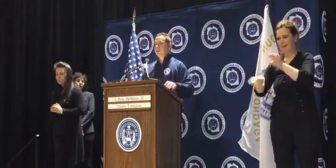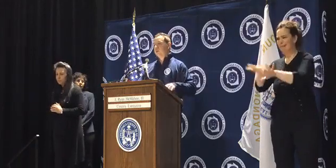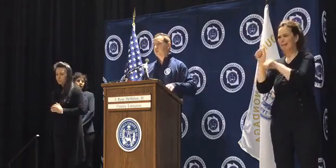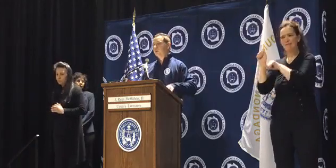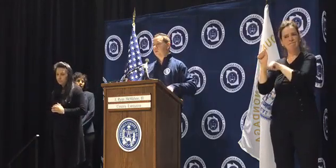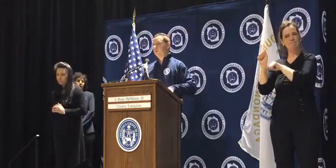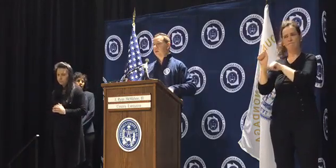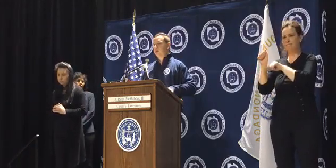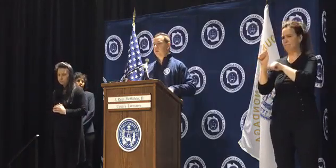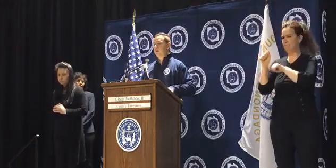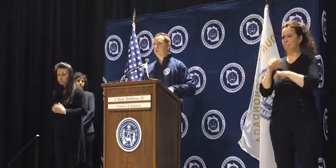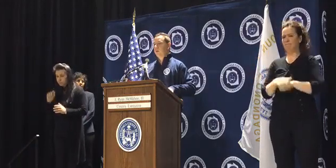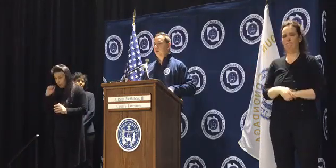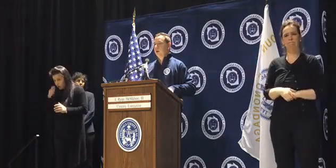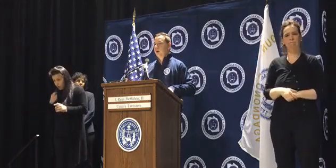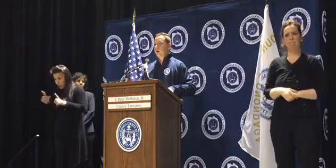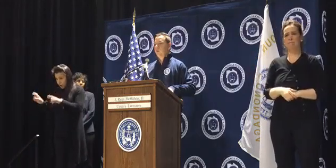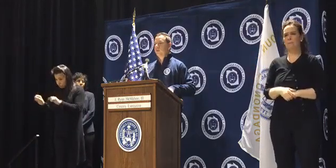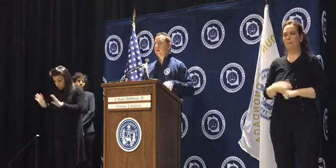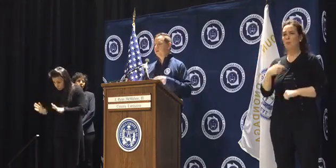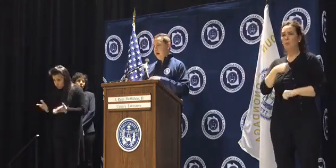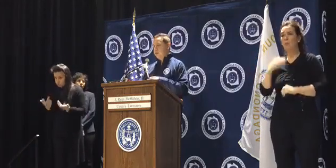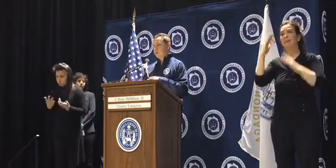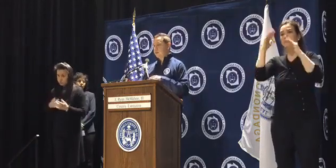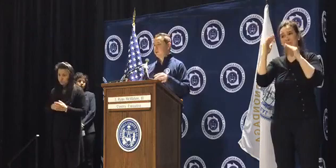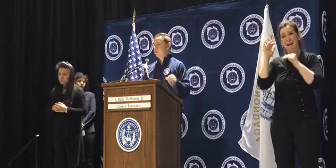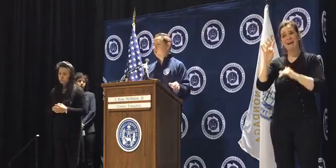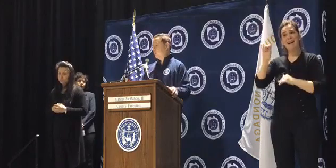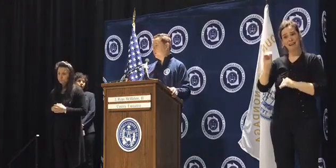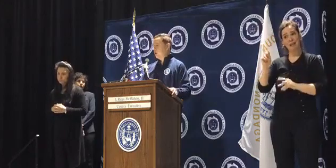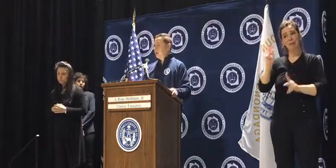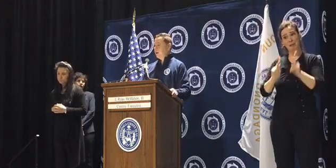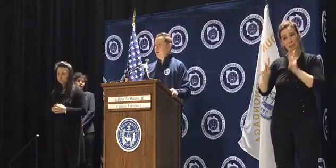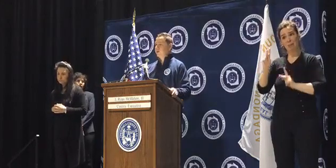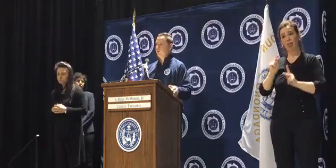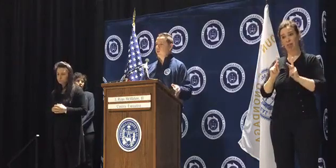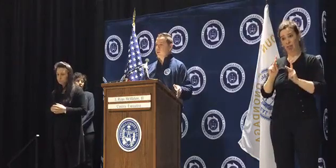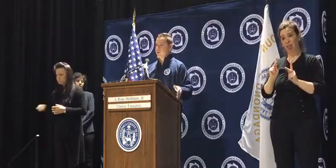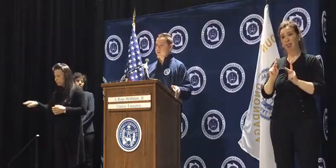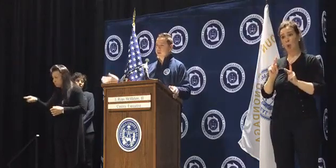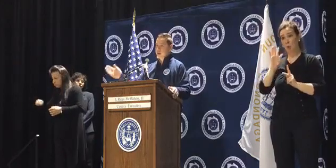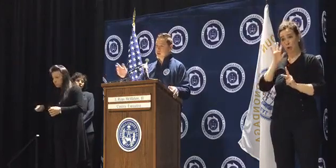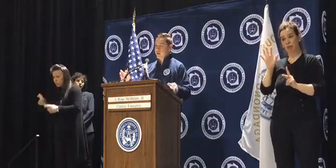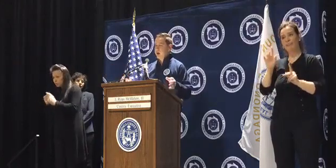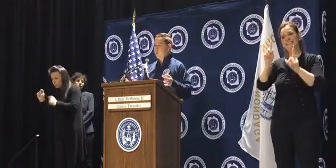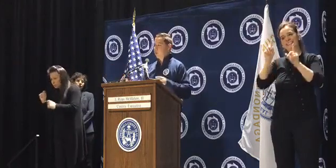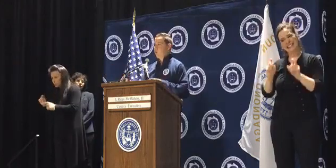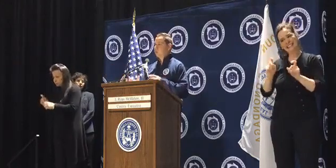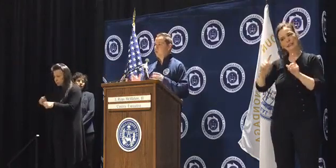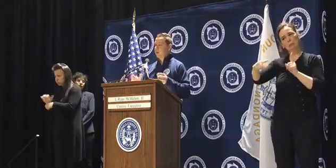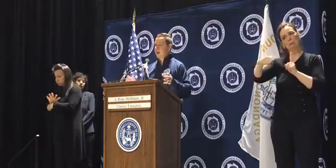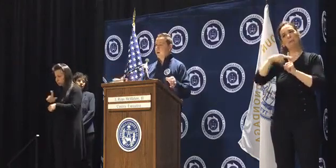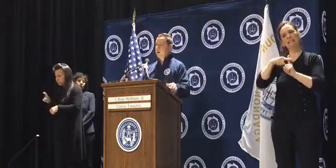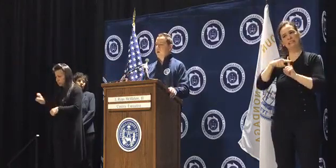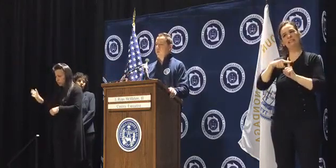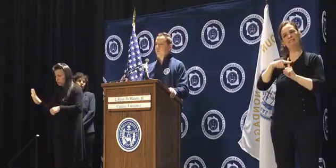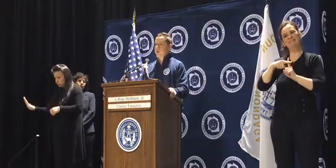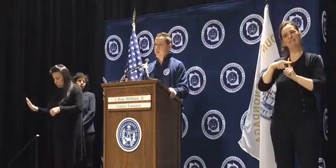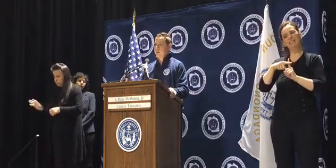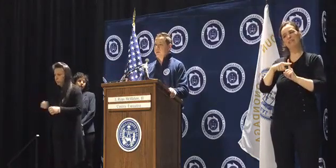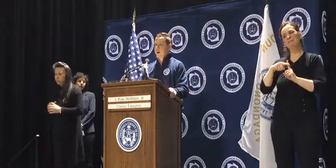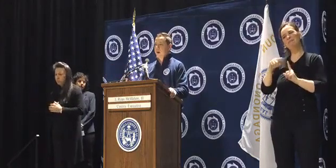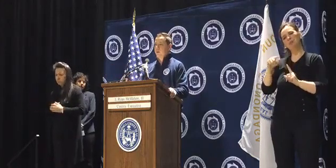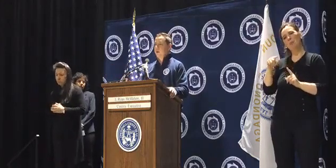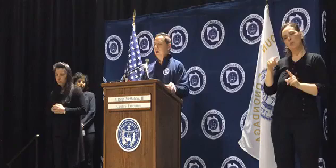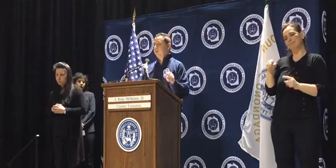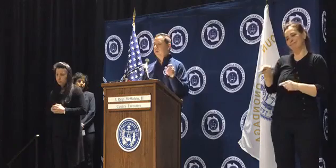do anticipate some of these 80 people will test positive at some point. And as the investigations happen, you work through the data, we'll be